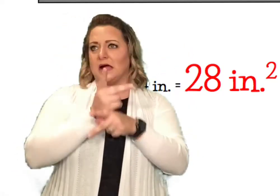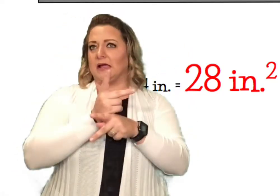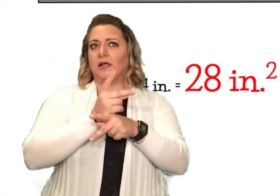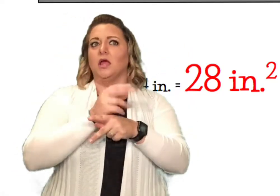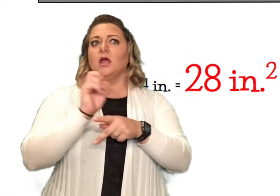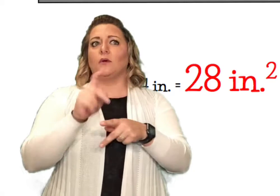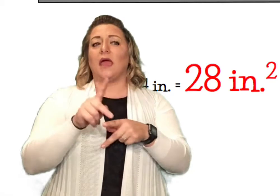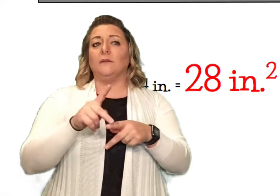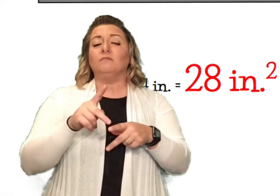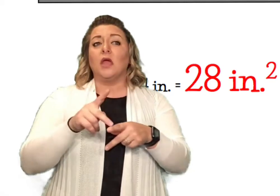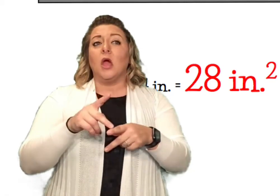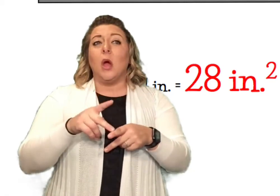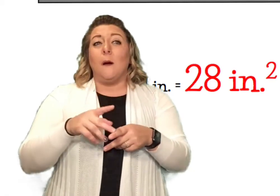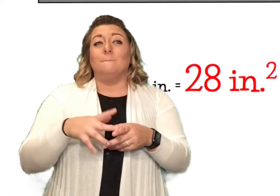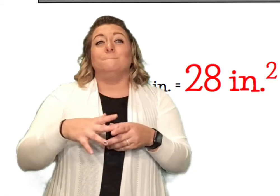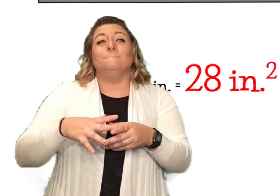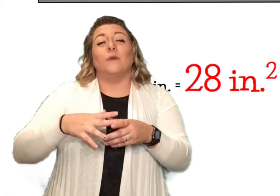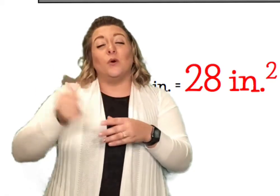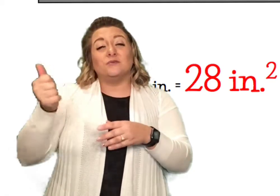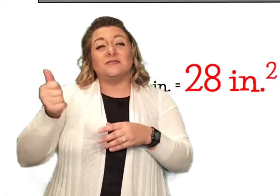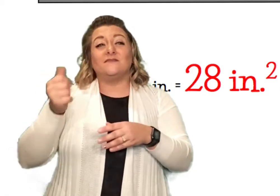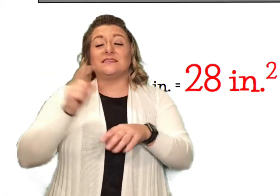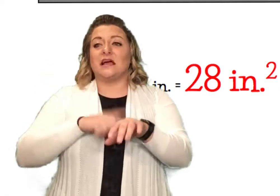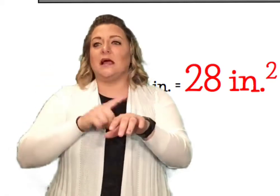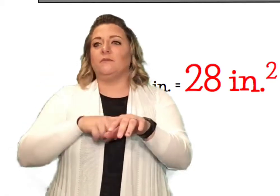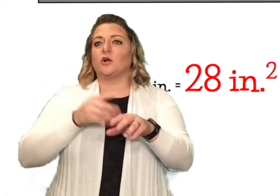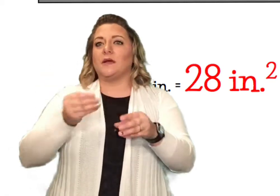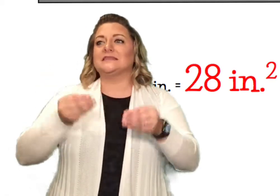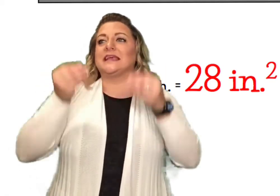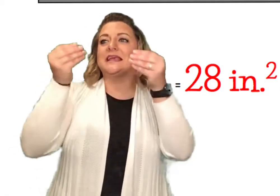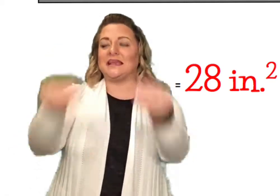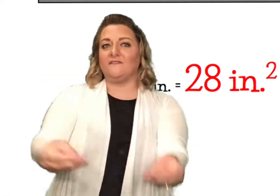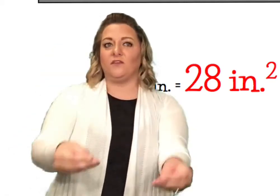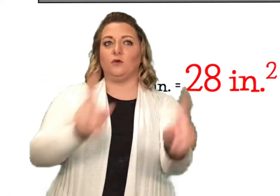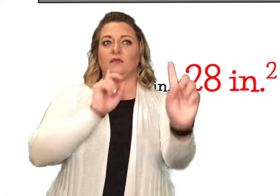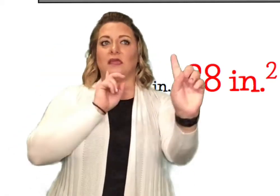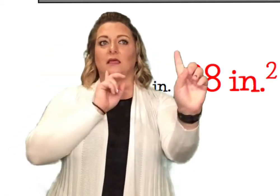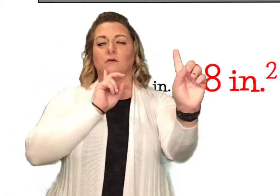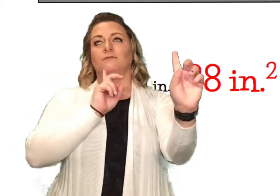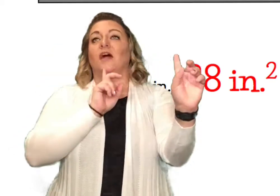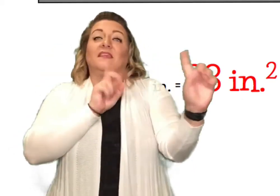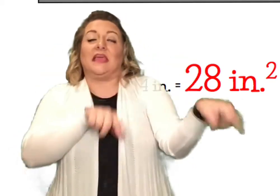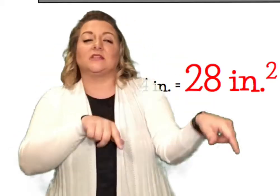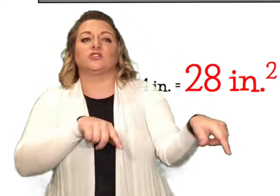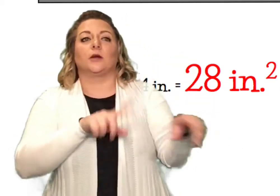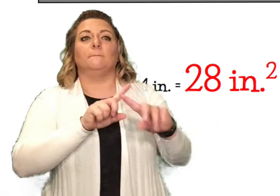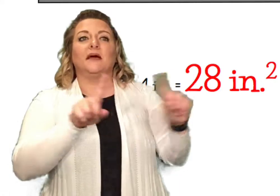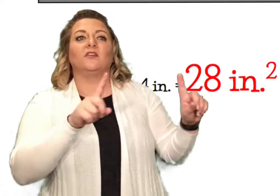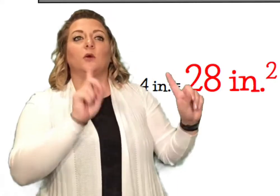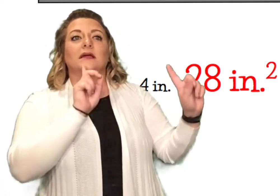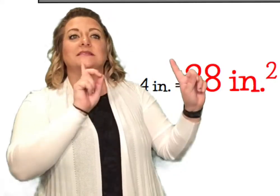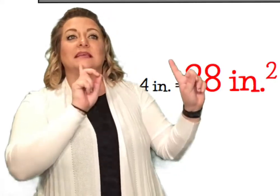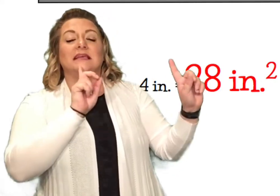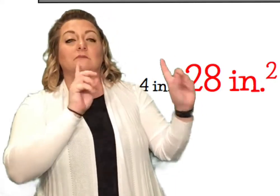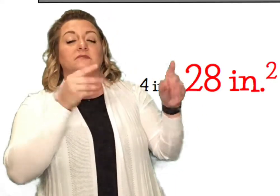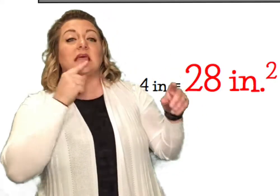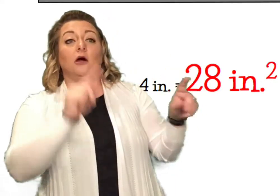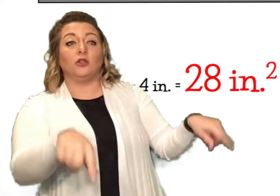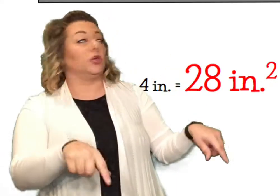multiplying, okay? Most of the time they're going to give you not the answer, but they're going to tell